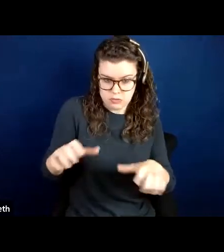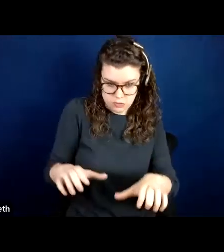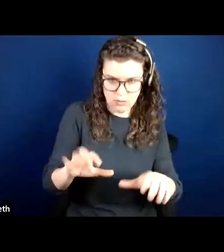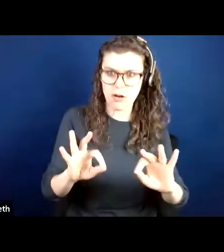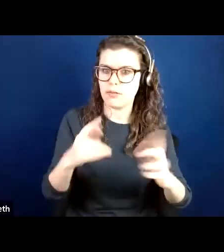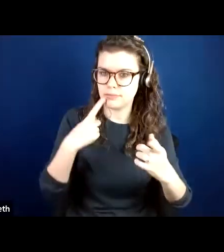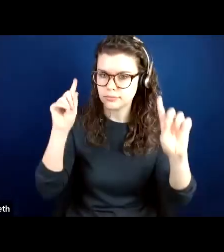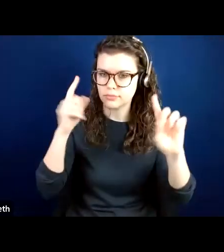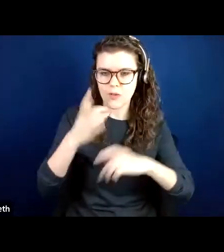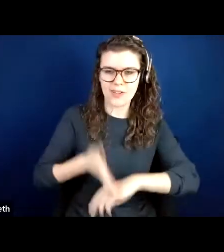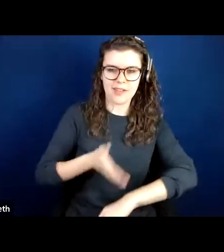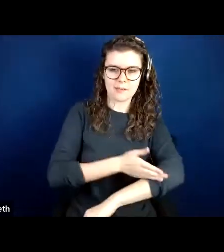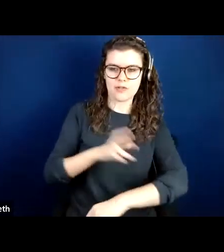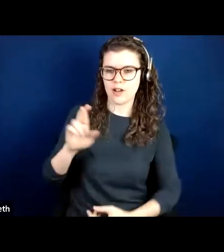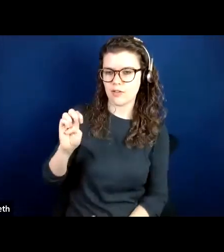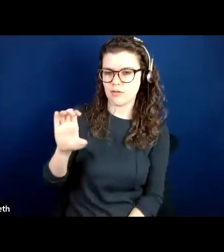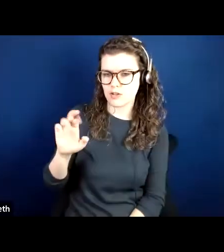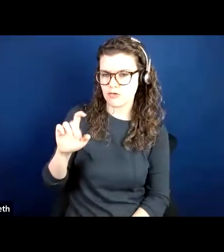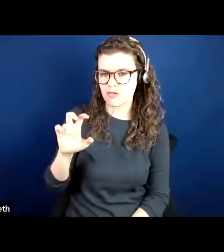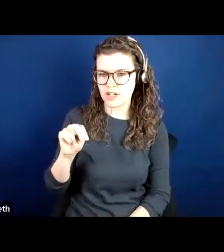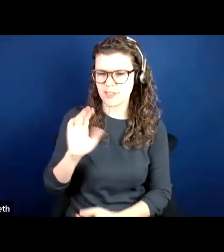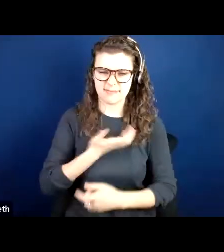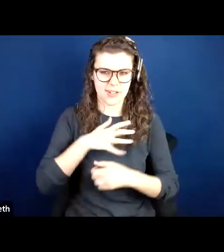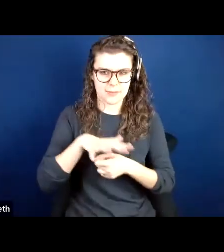improving recreation in our area.